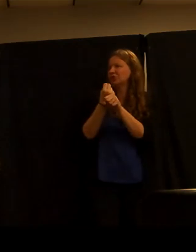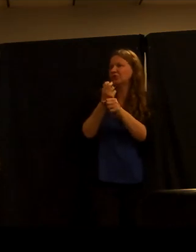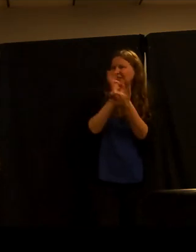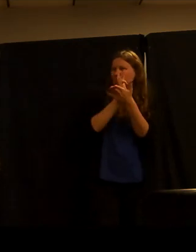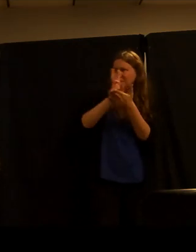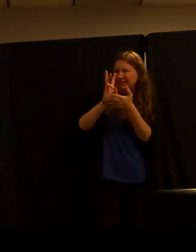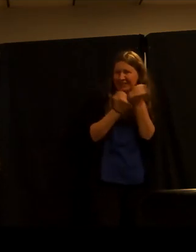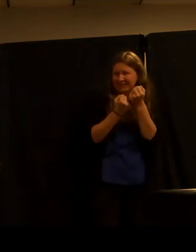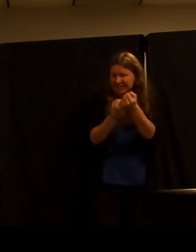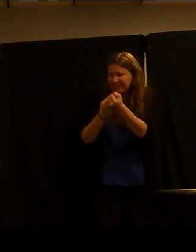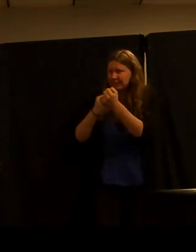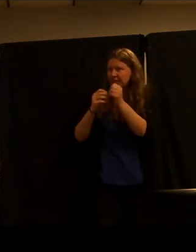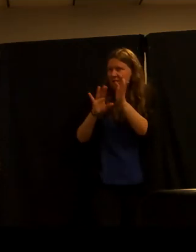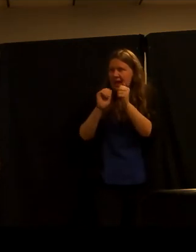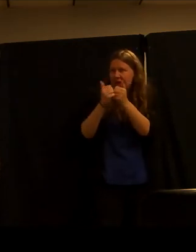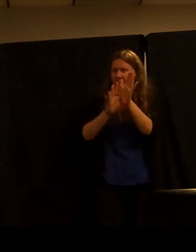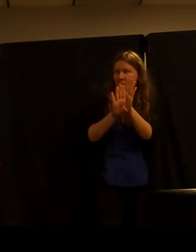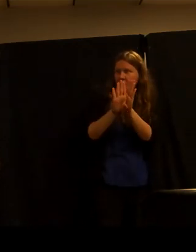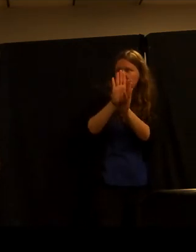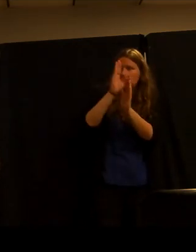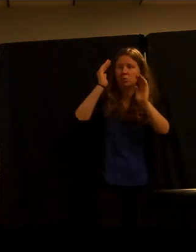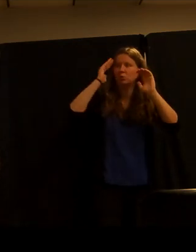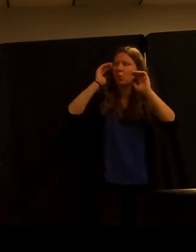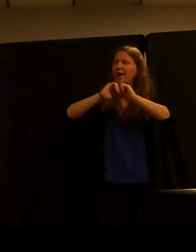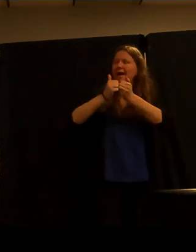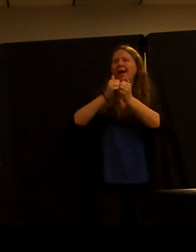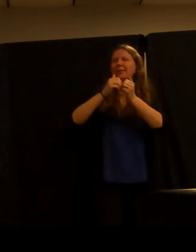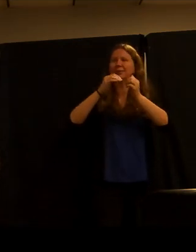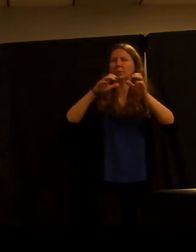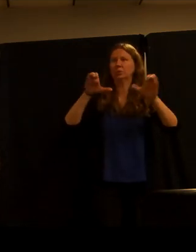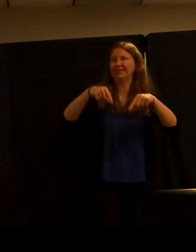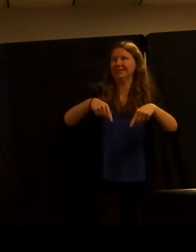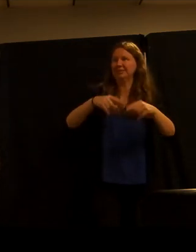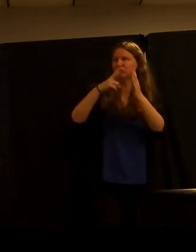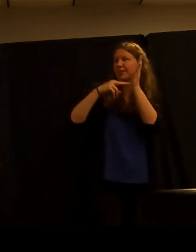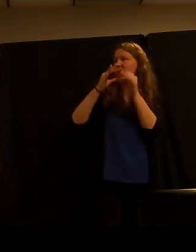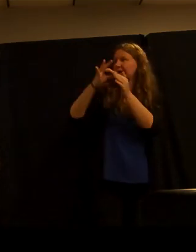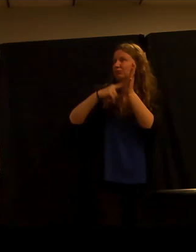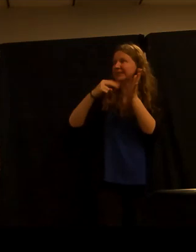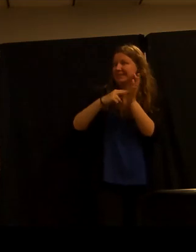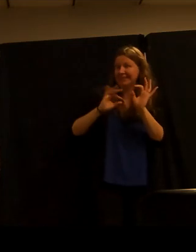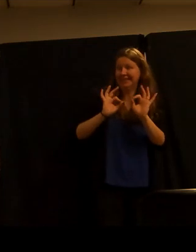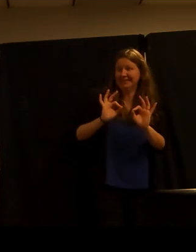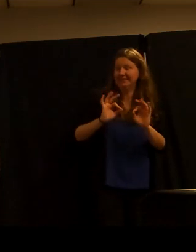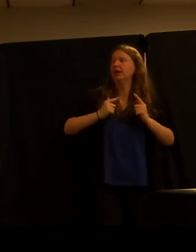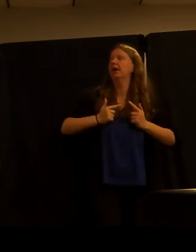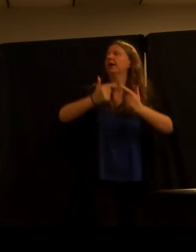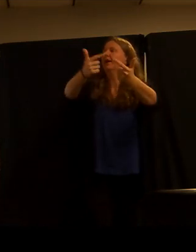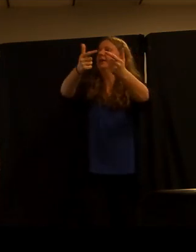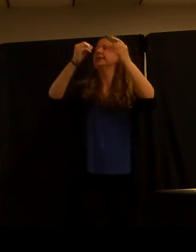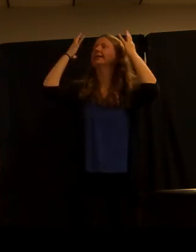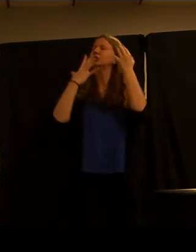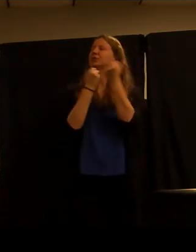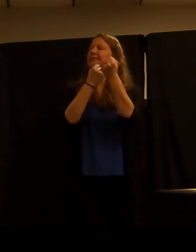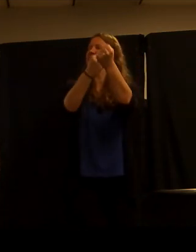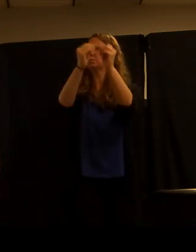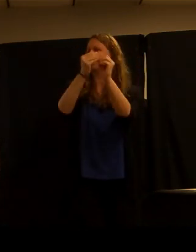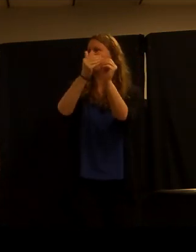specialist may pull them out. It depends on the student 3 times a year for 6-week sessions where they